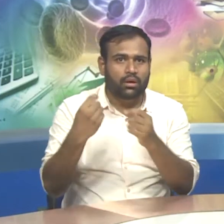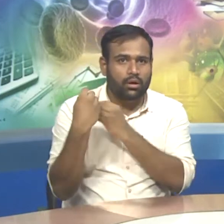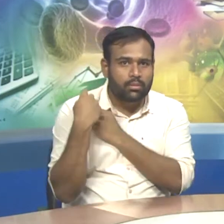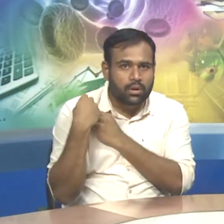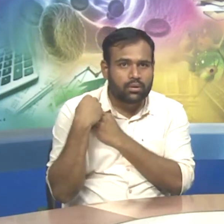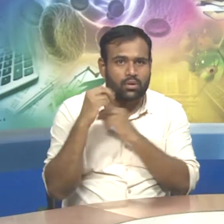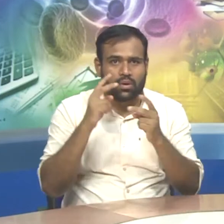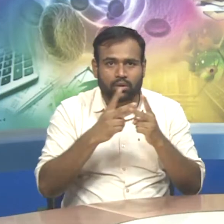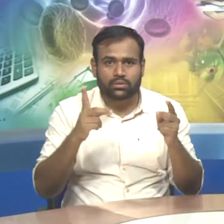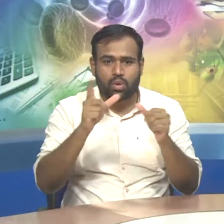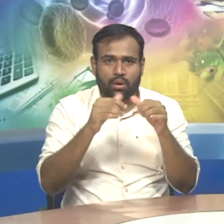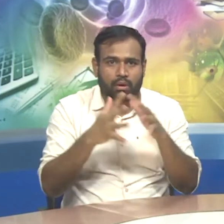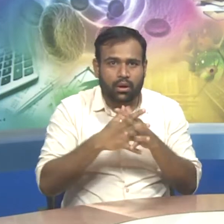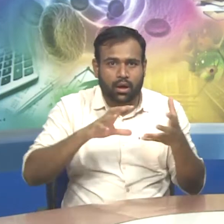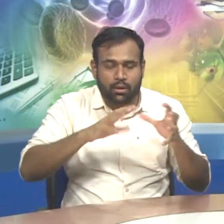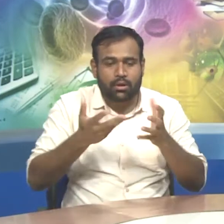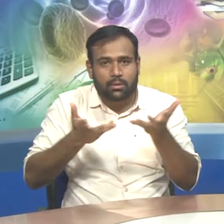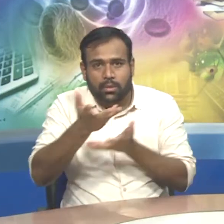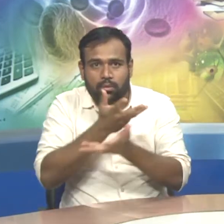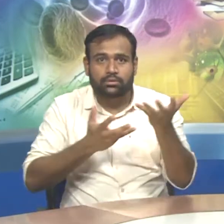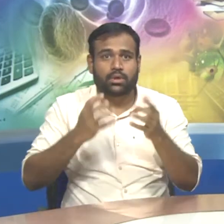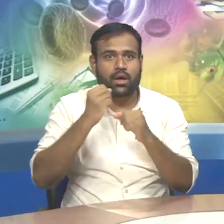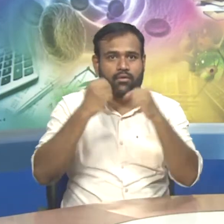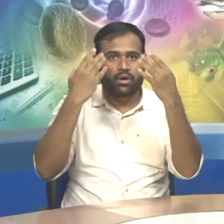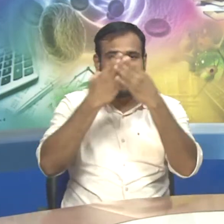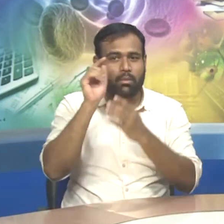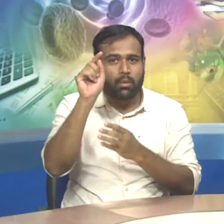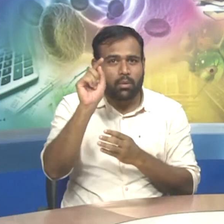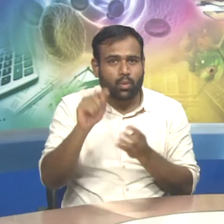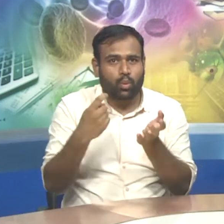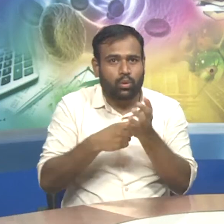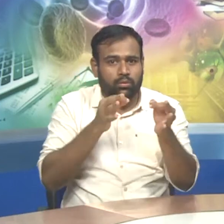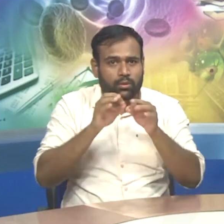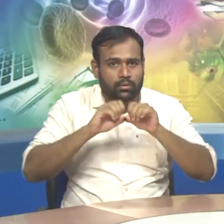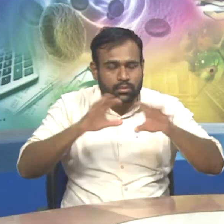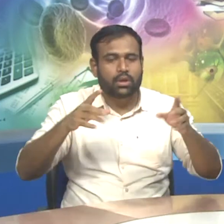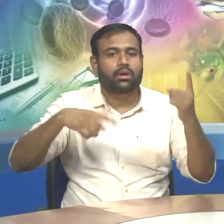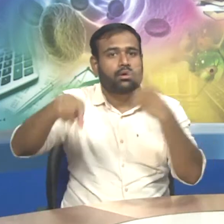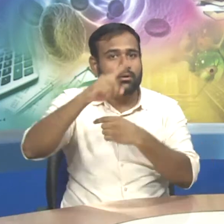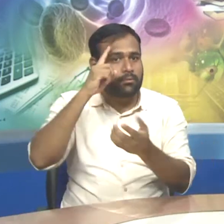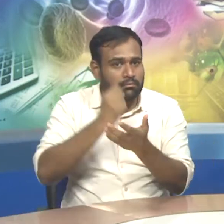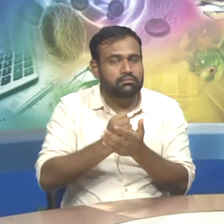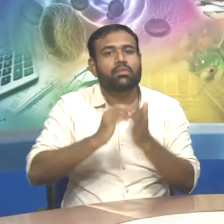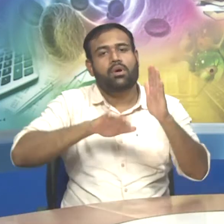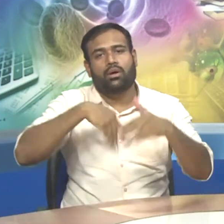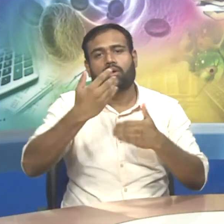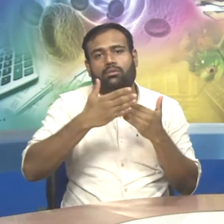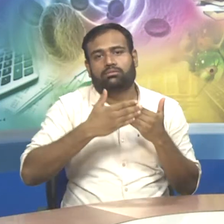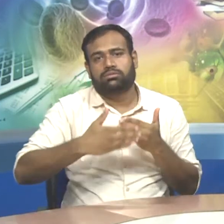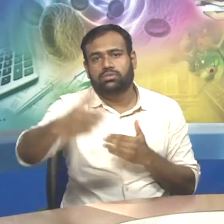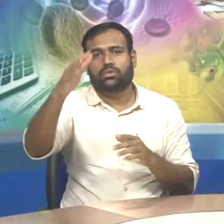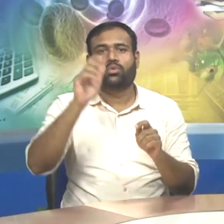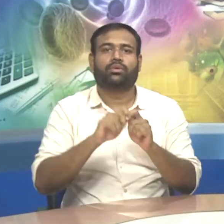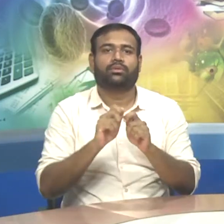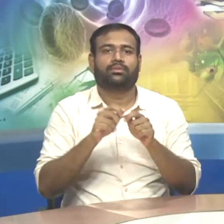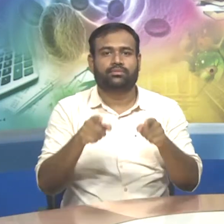Address by the governor reflects the policy statement of the government which is to be discussed in